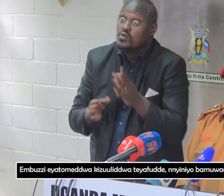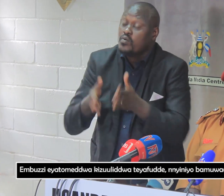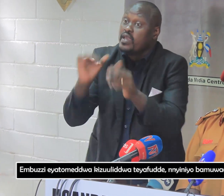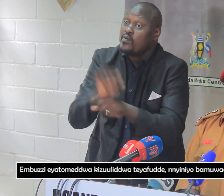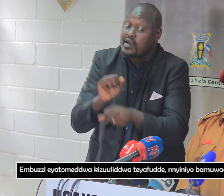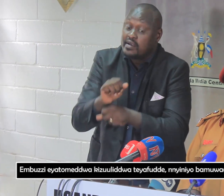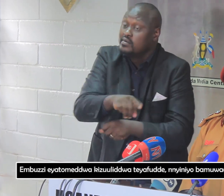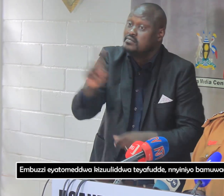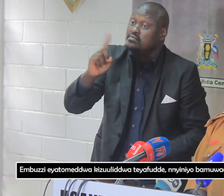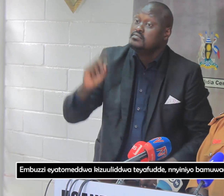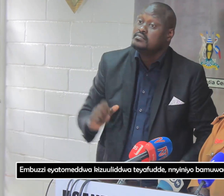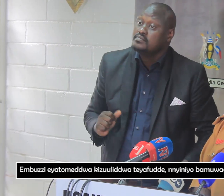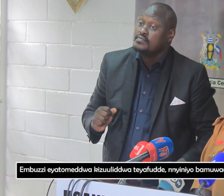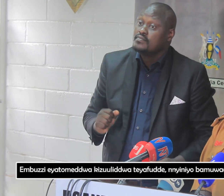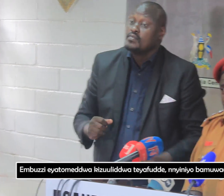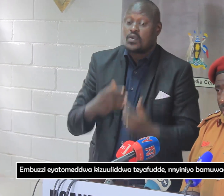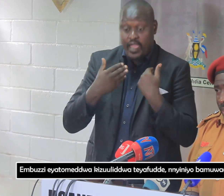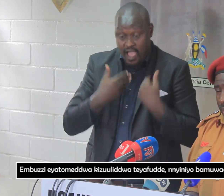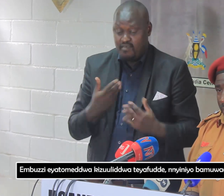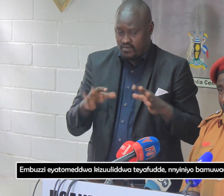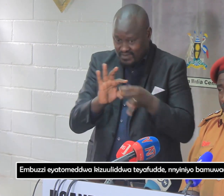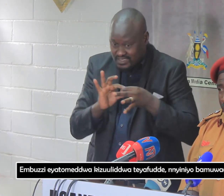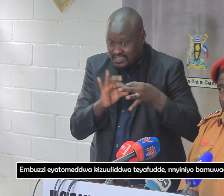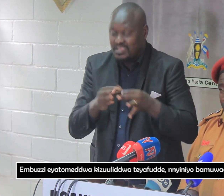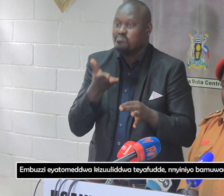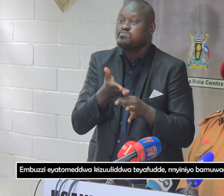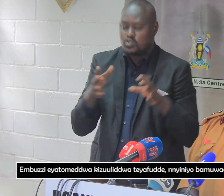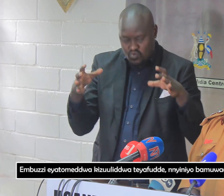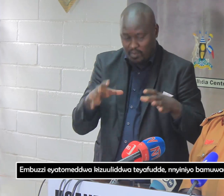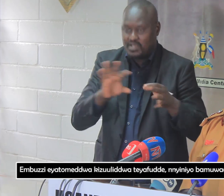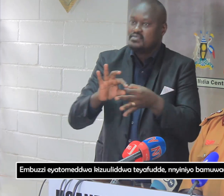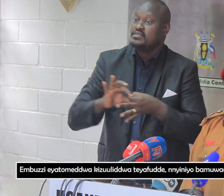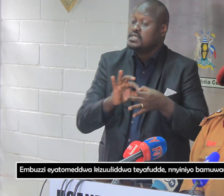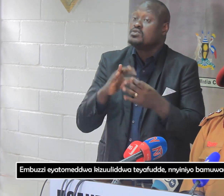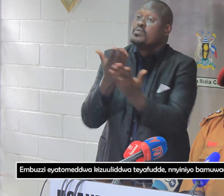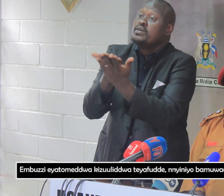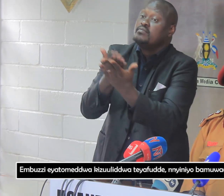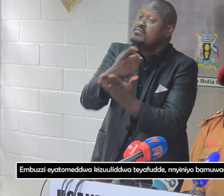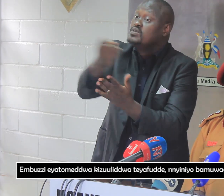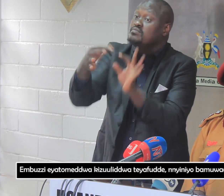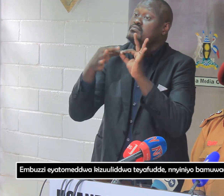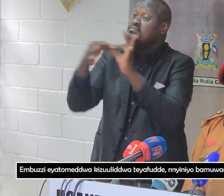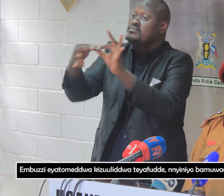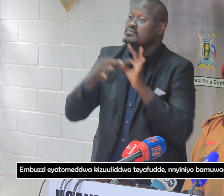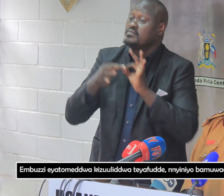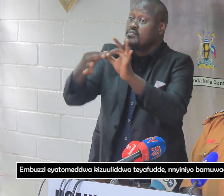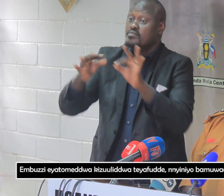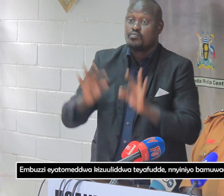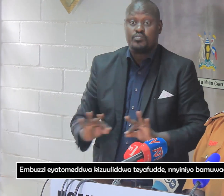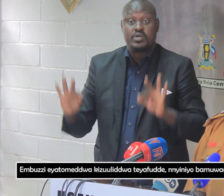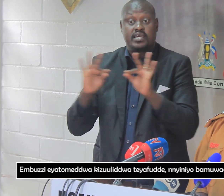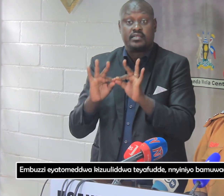that. We are conducting one operation and we expect cooperation